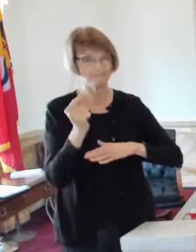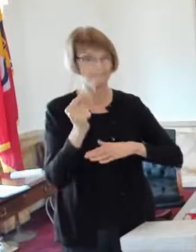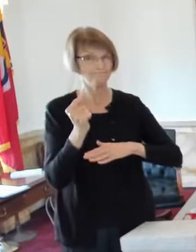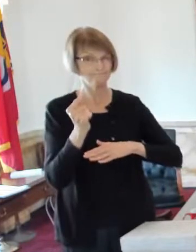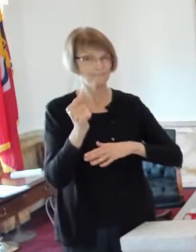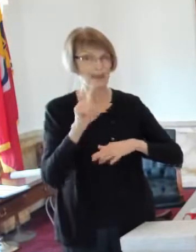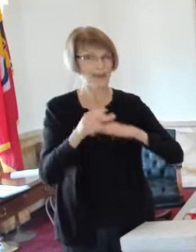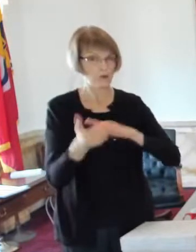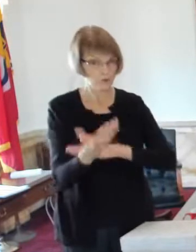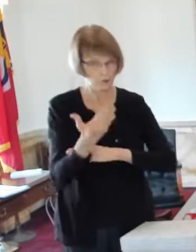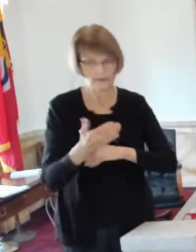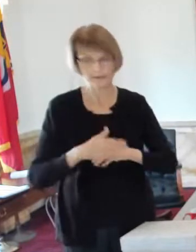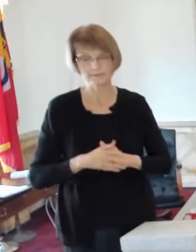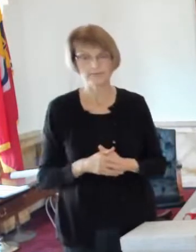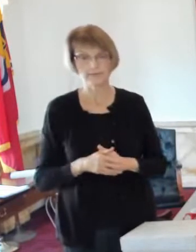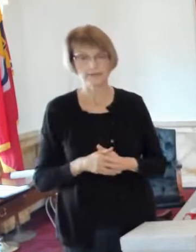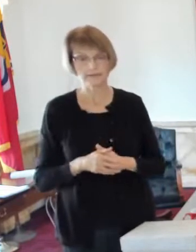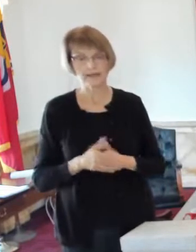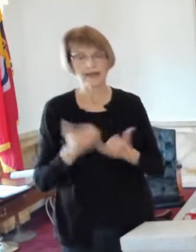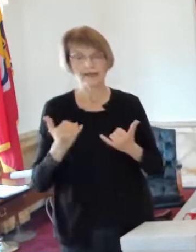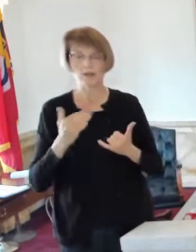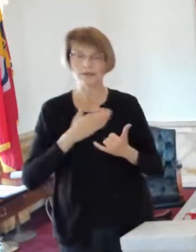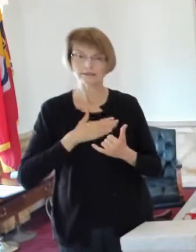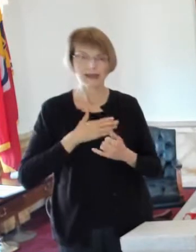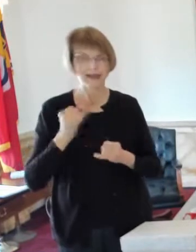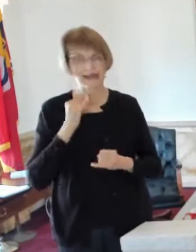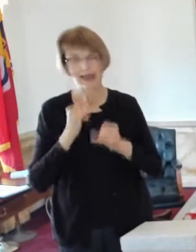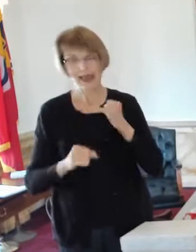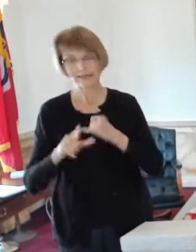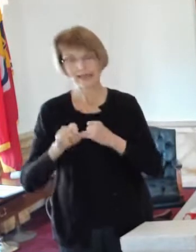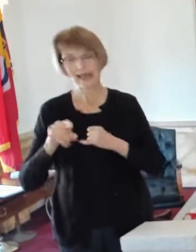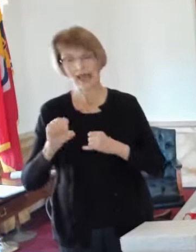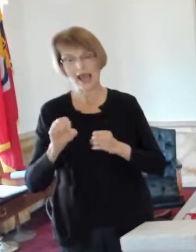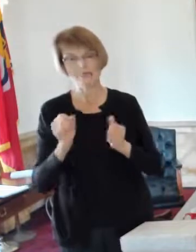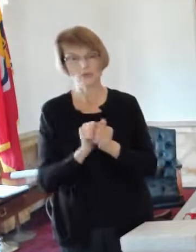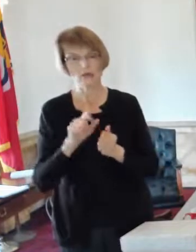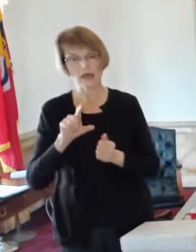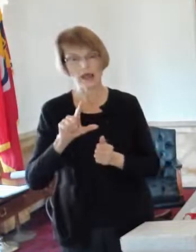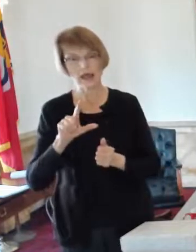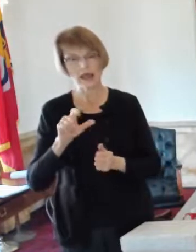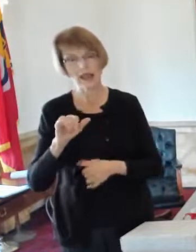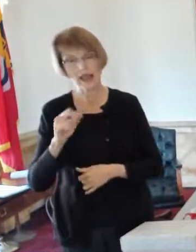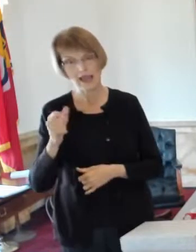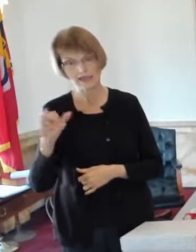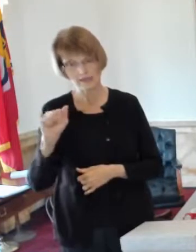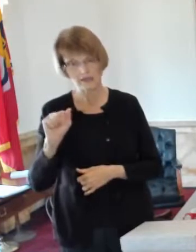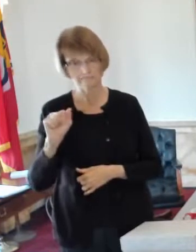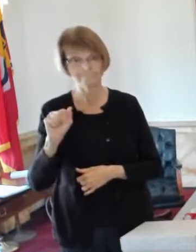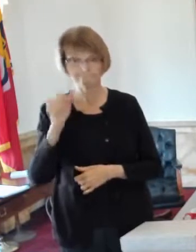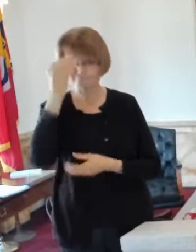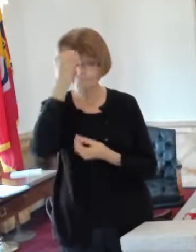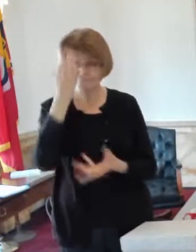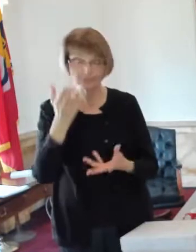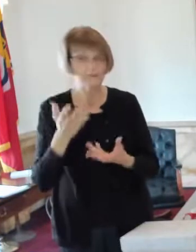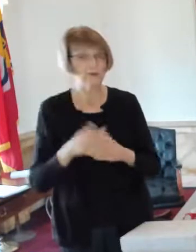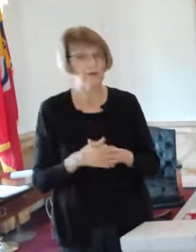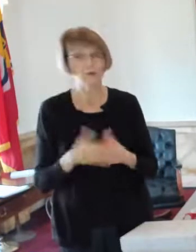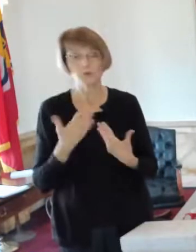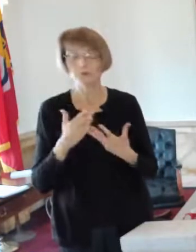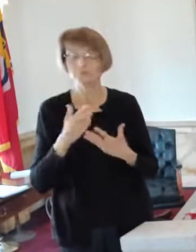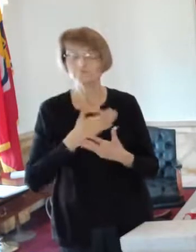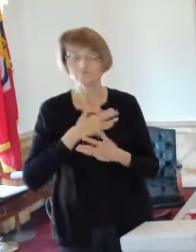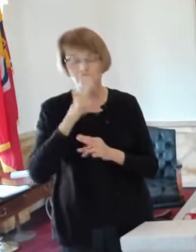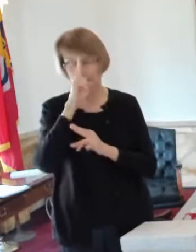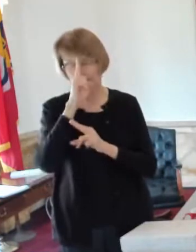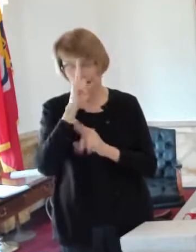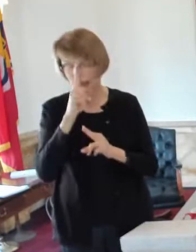and so this is my last Live with Lyda. Let me just say this. It has been the greatest honor